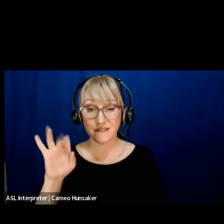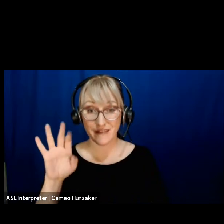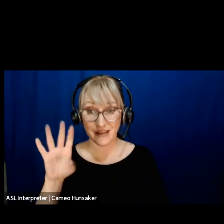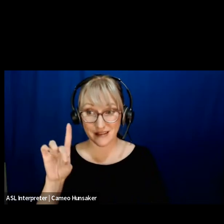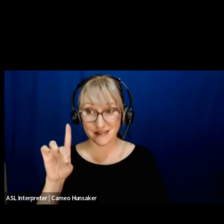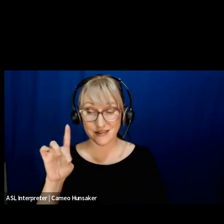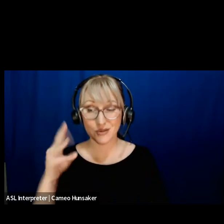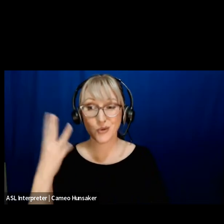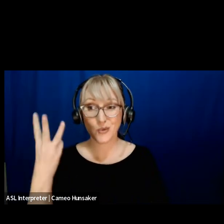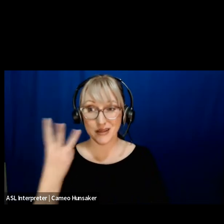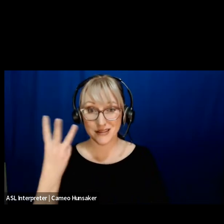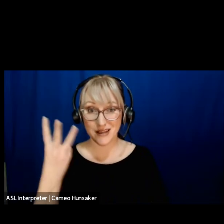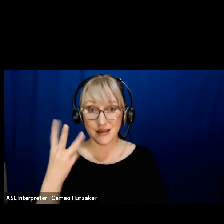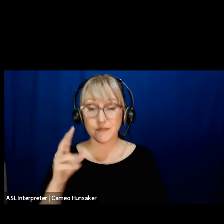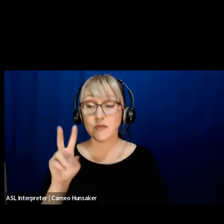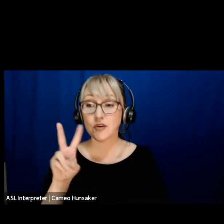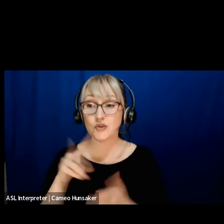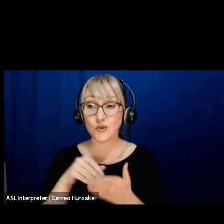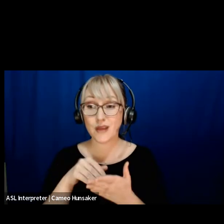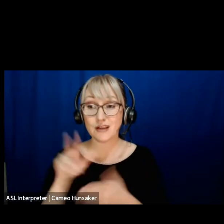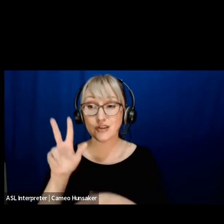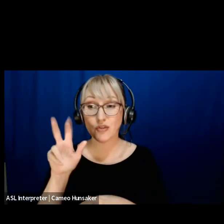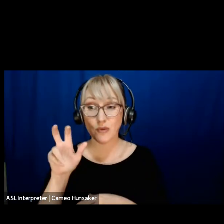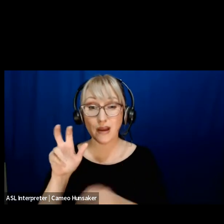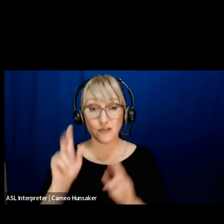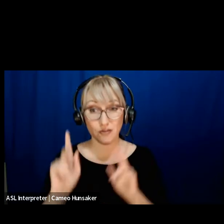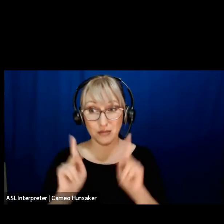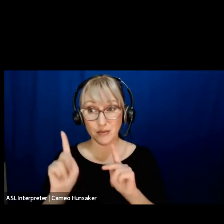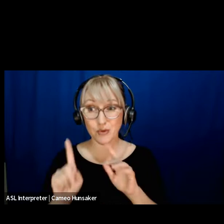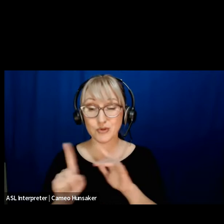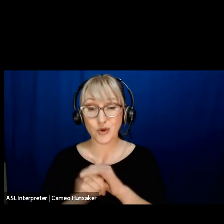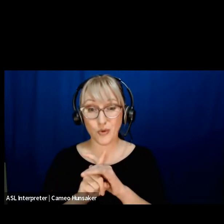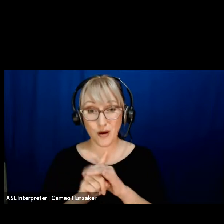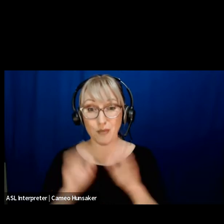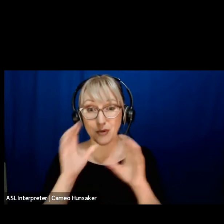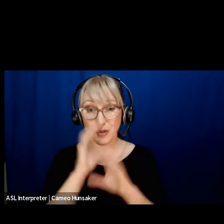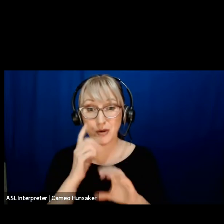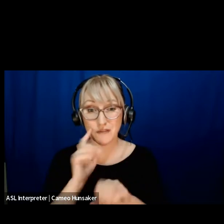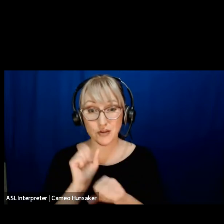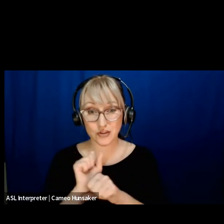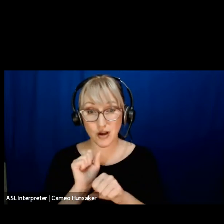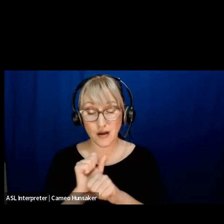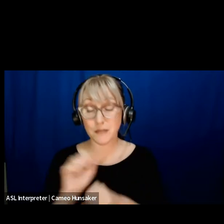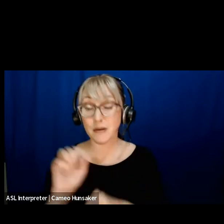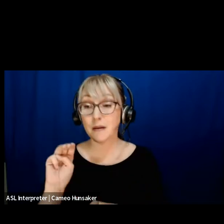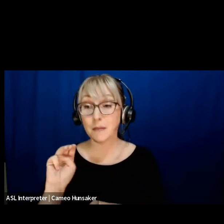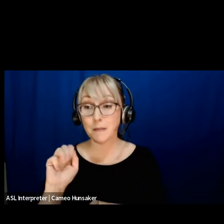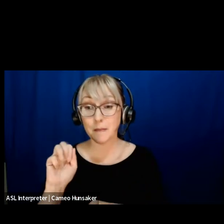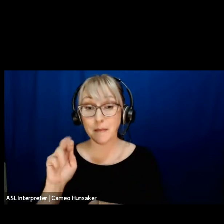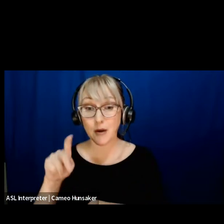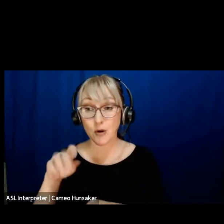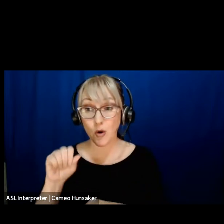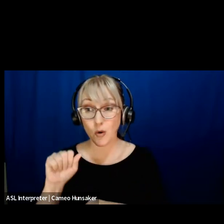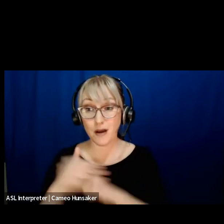had 2,300 job seekers show up, which is great because Maricopa County needs to hire on